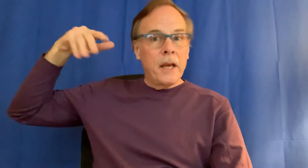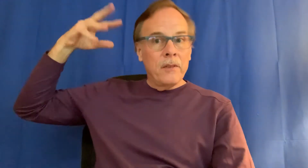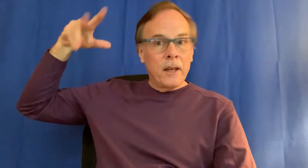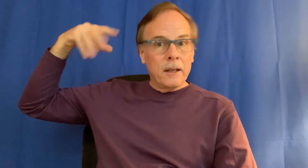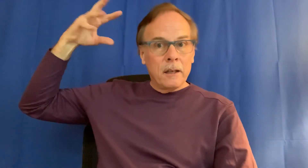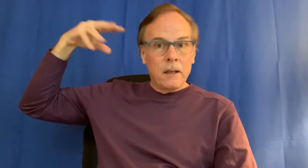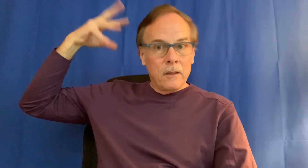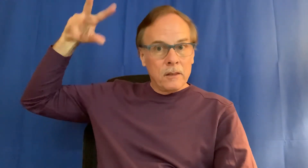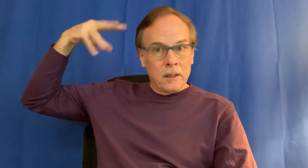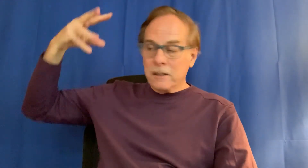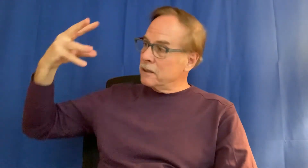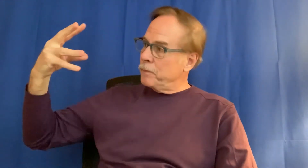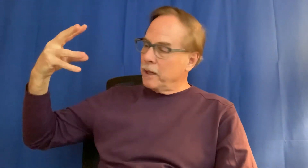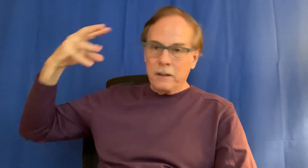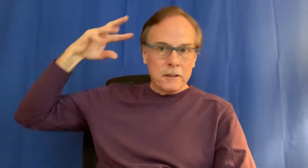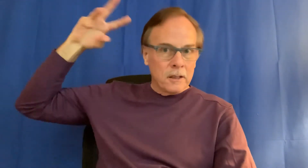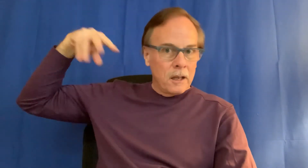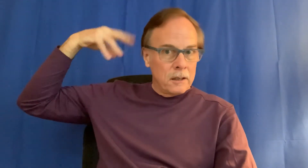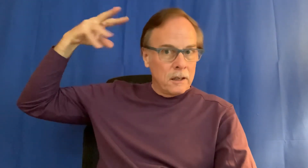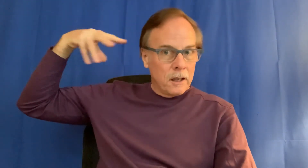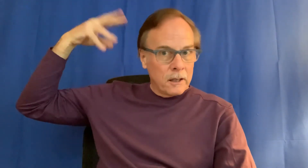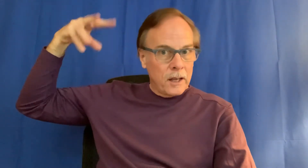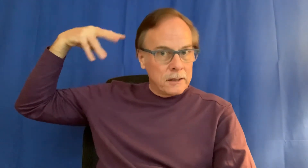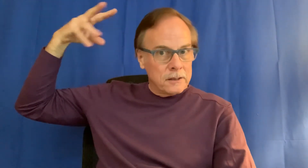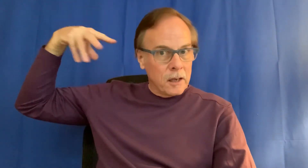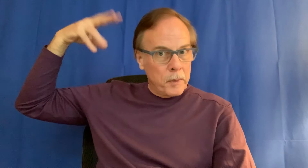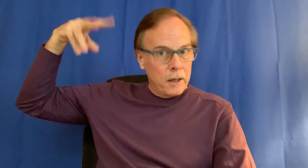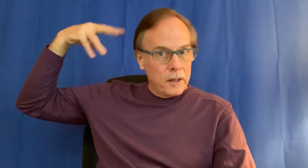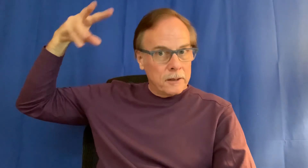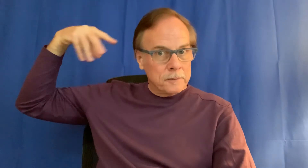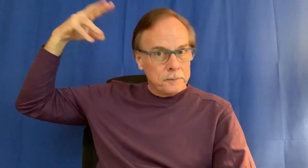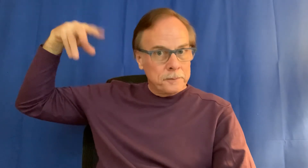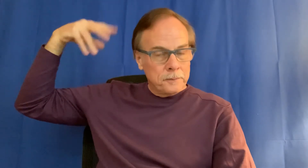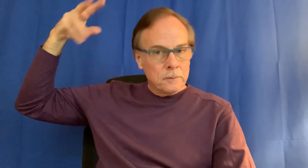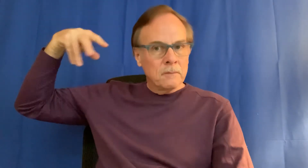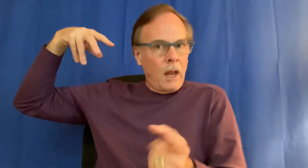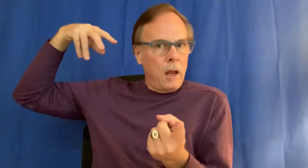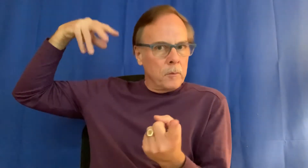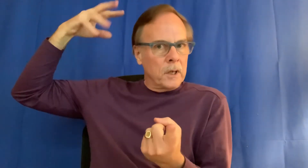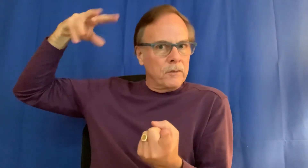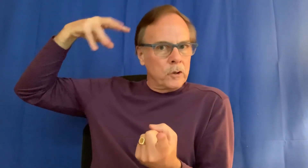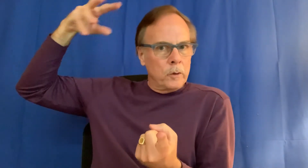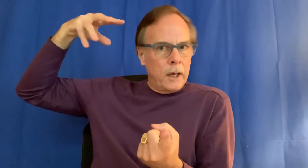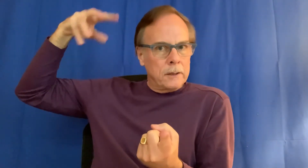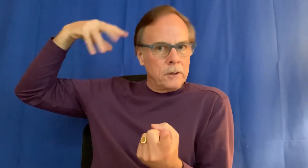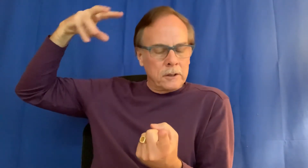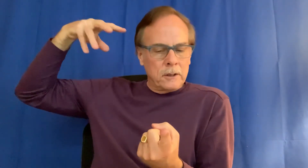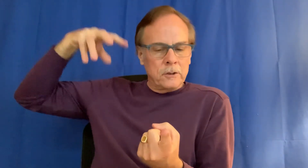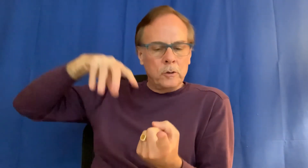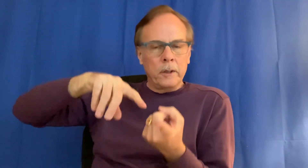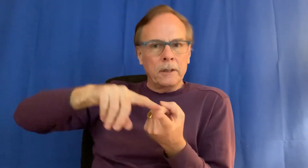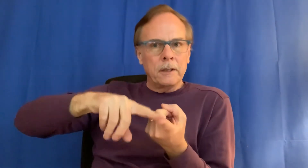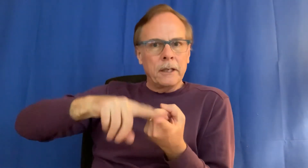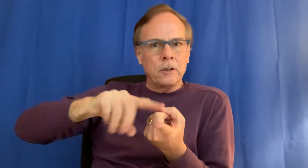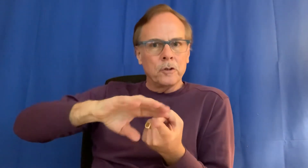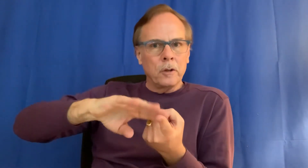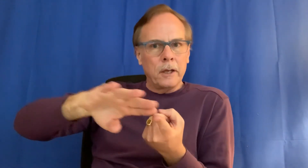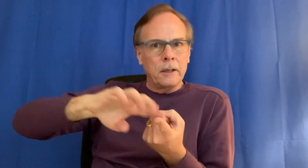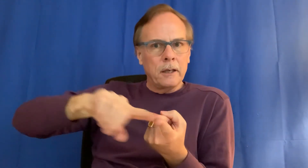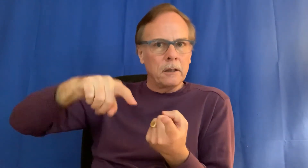Sunbathing, this is being the sun, like that, sunbathing. You might even do that to indicate that you're laying down in the